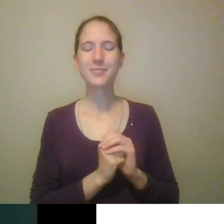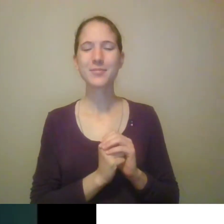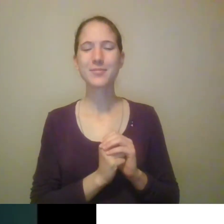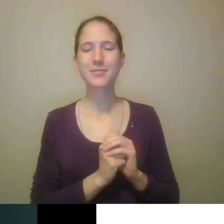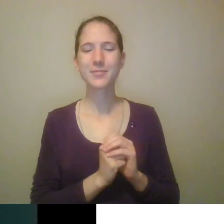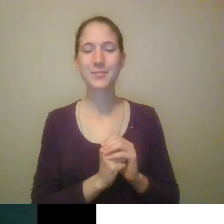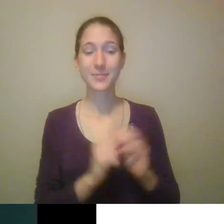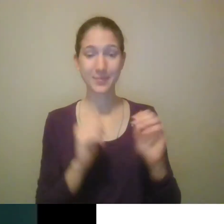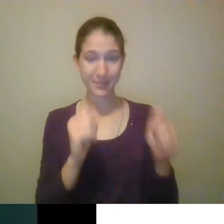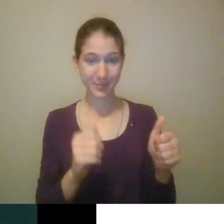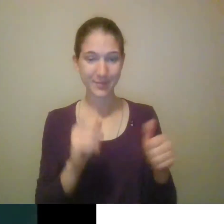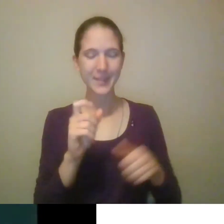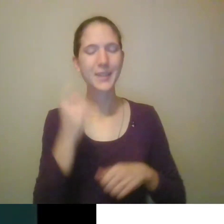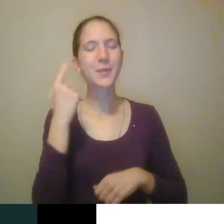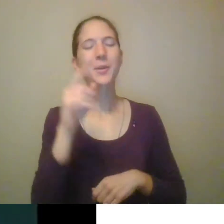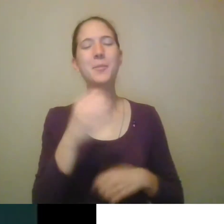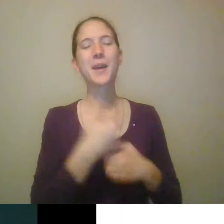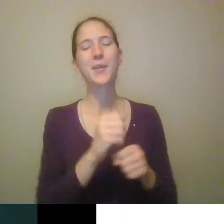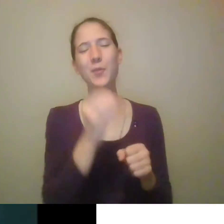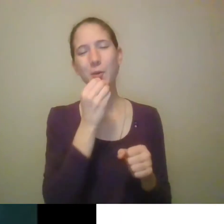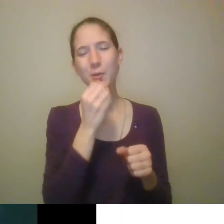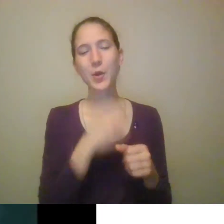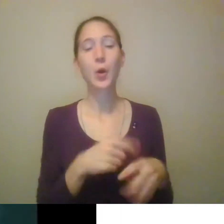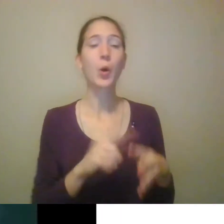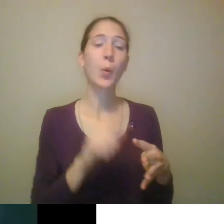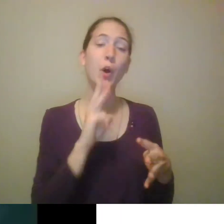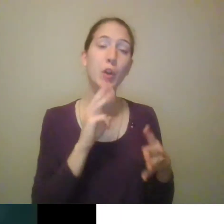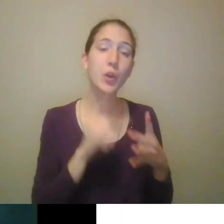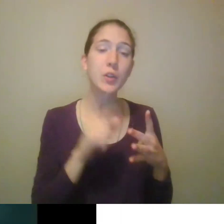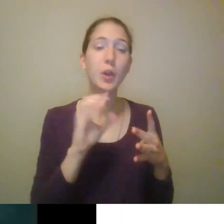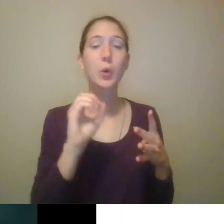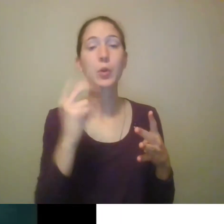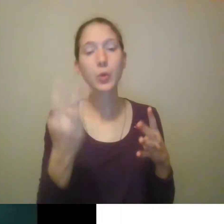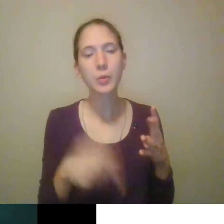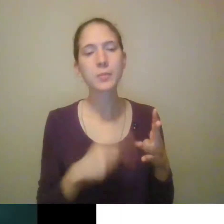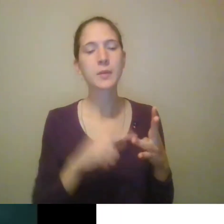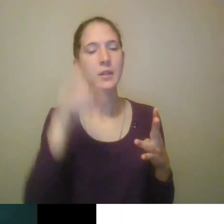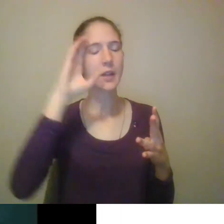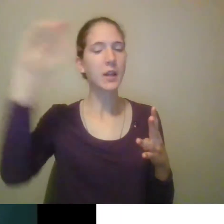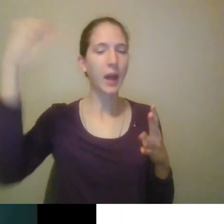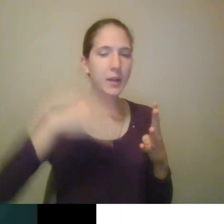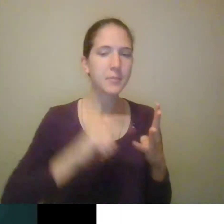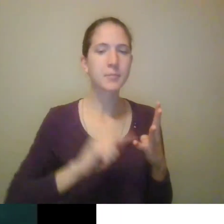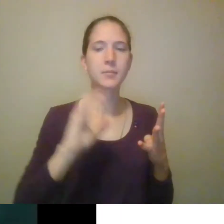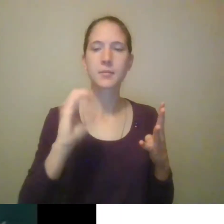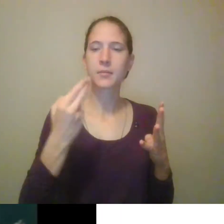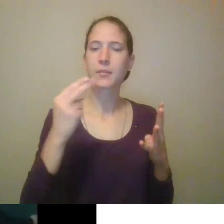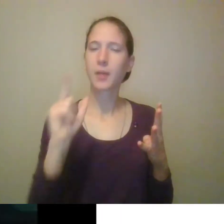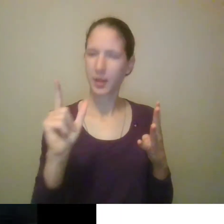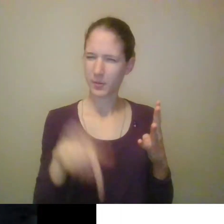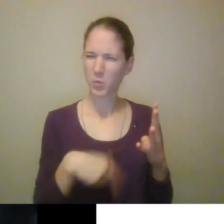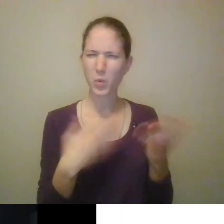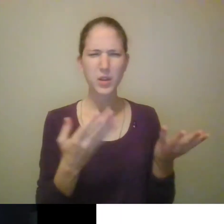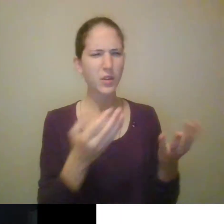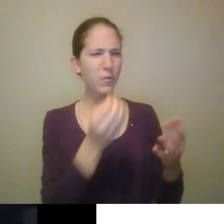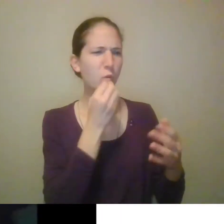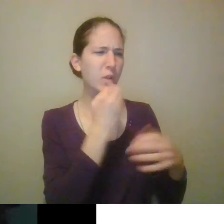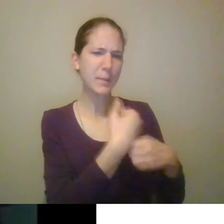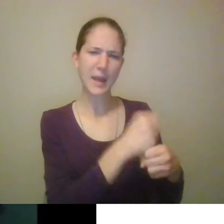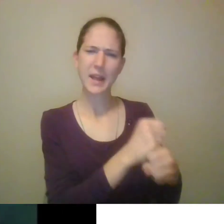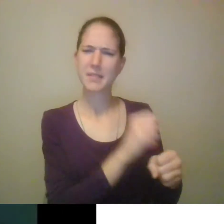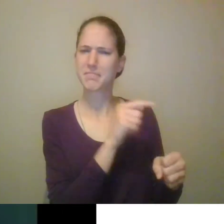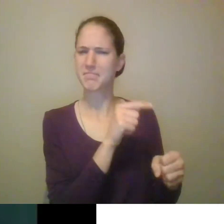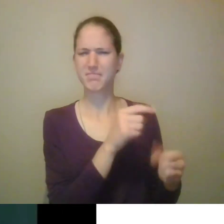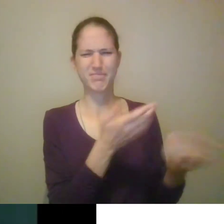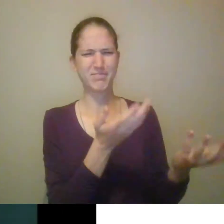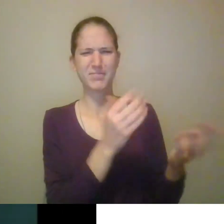Okay, needed to make food. All right, water, carbon dioxide, sunlight, chlorophyll. What is the food that is made?